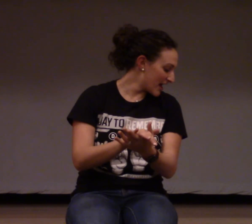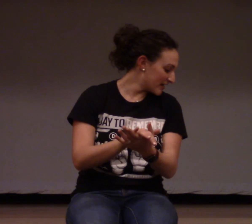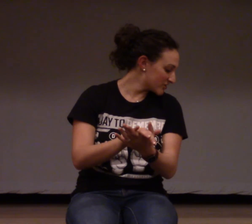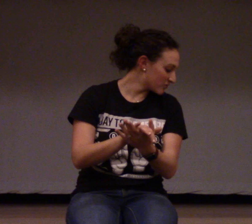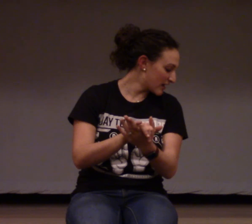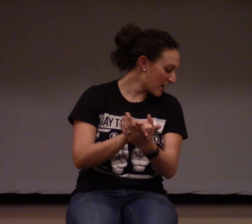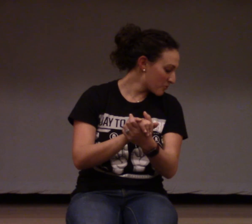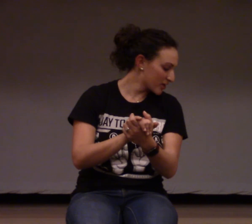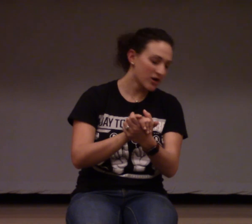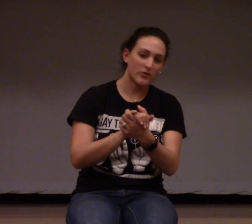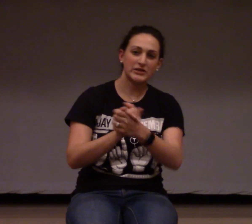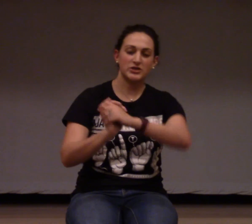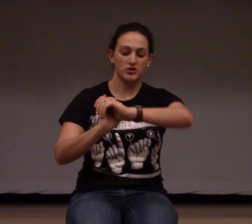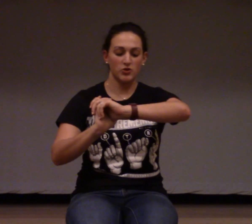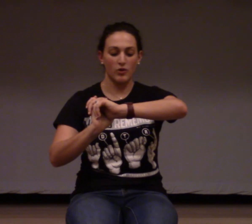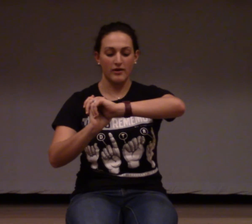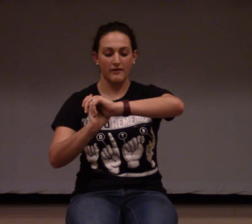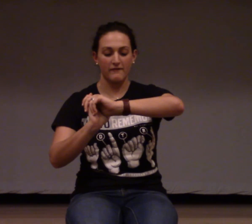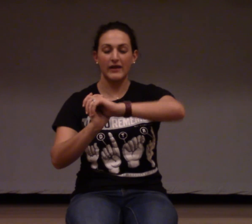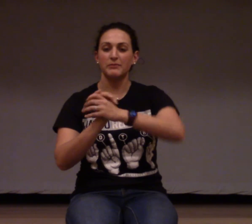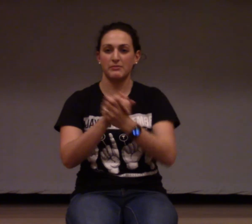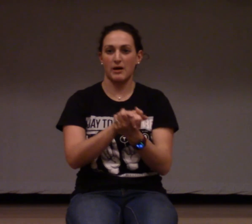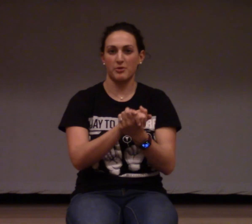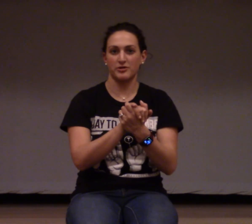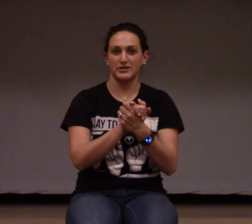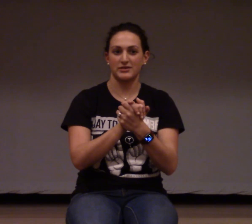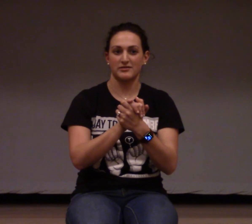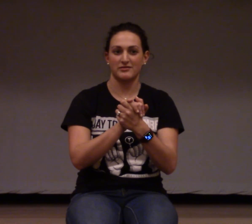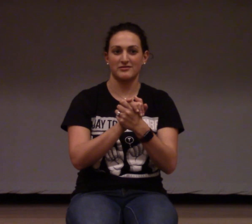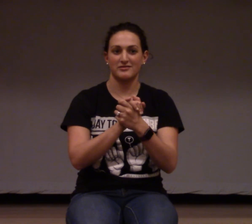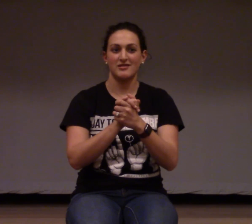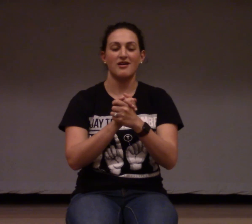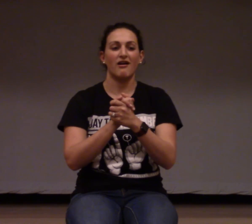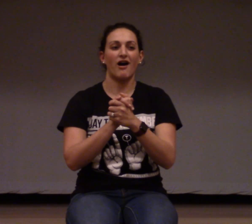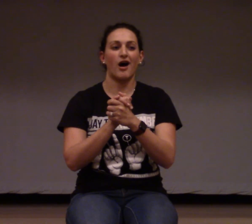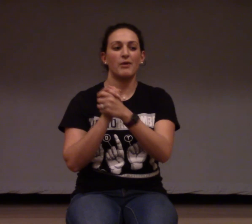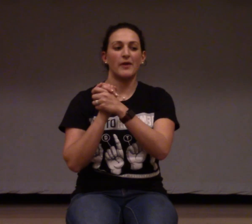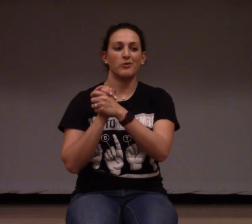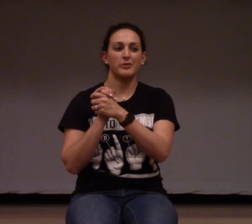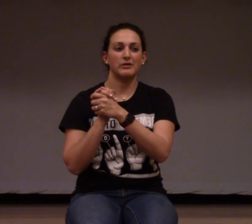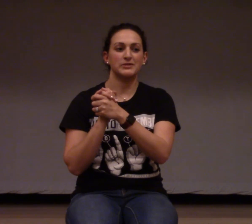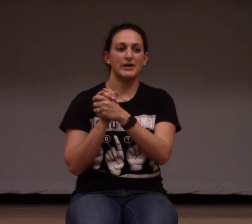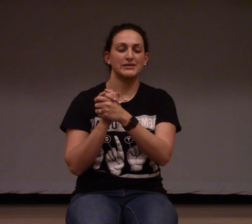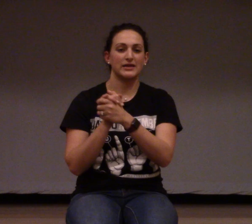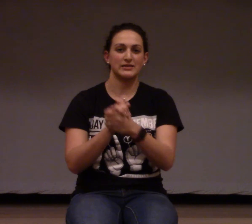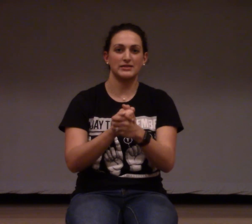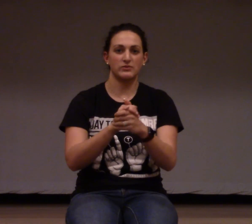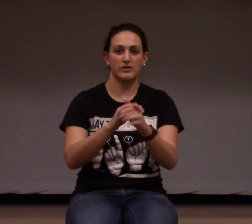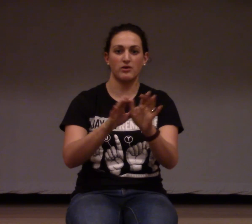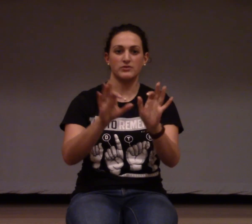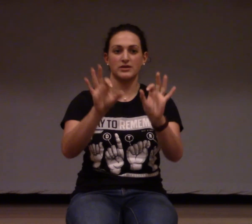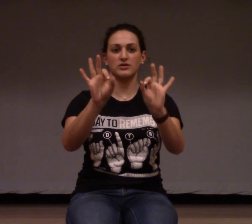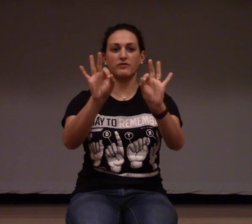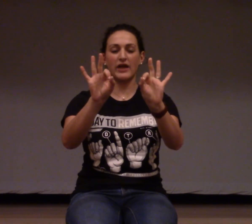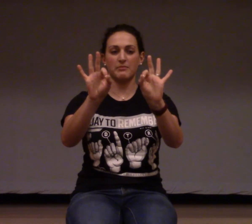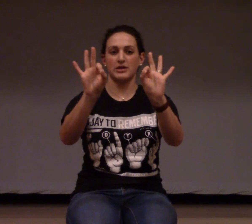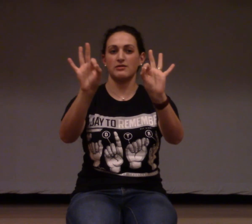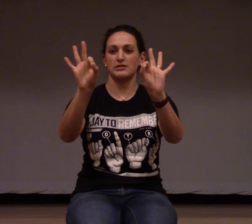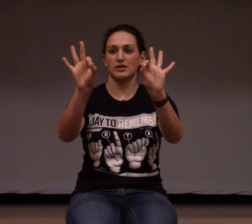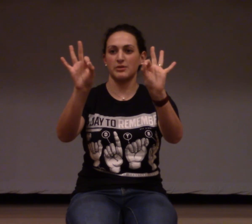Then, so now we're gonna go into family members. And then we'll be able to make sentences with those. So family is gonna be an